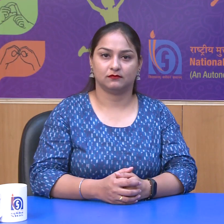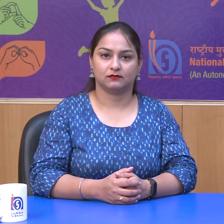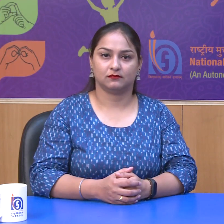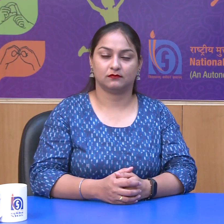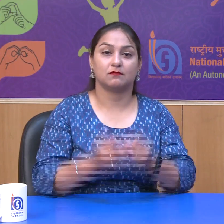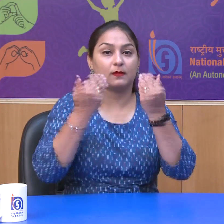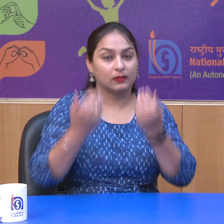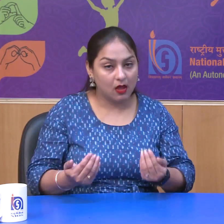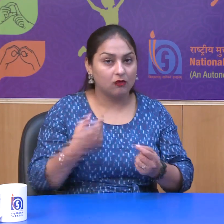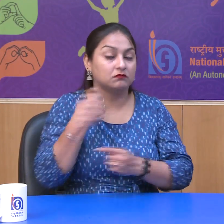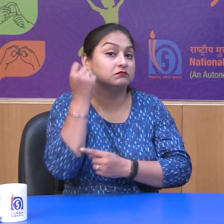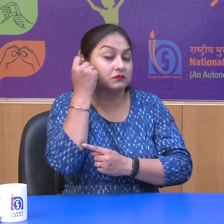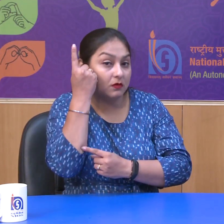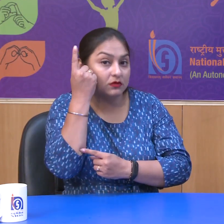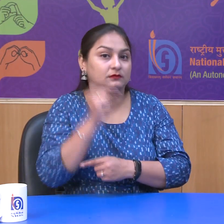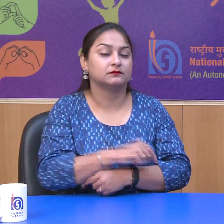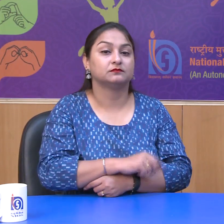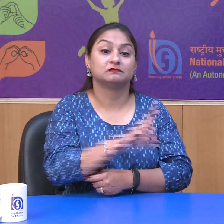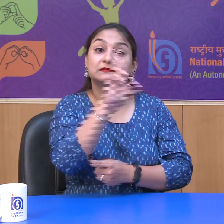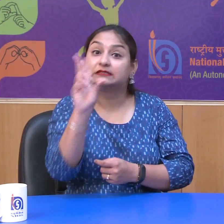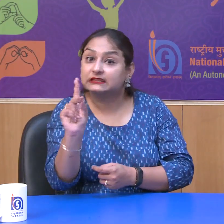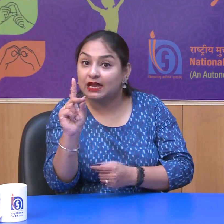Now we will understand the second type of farming.